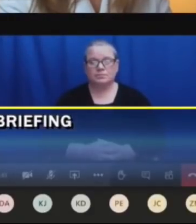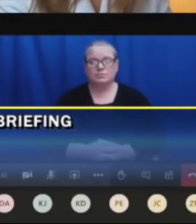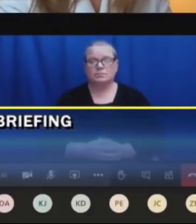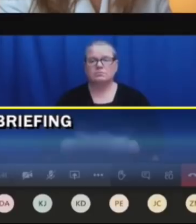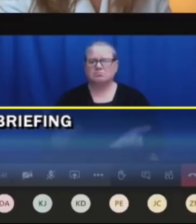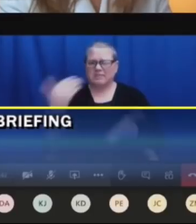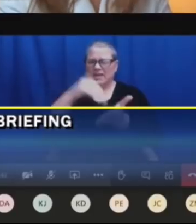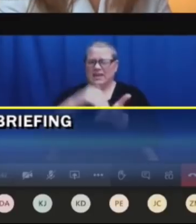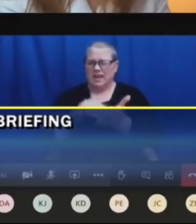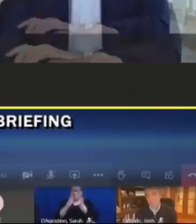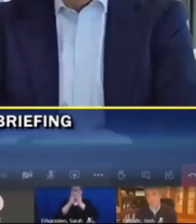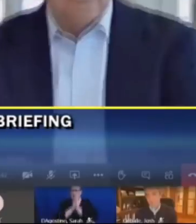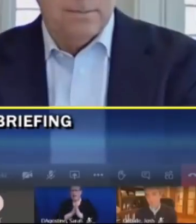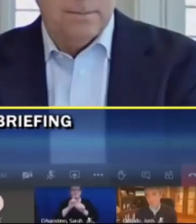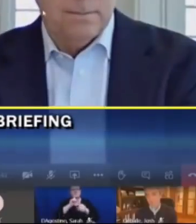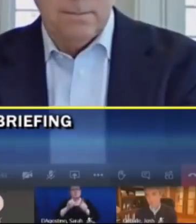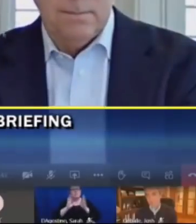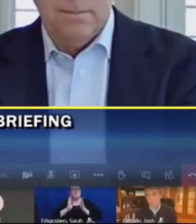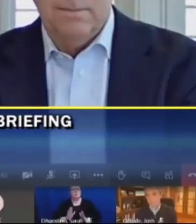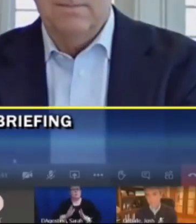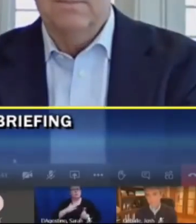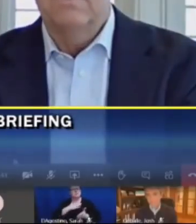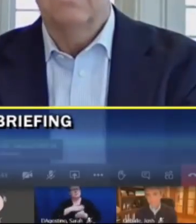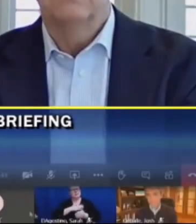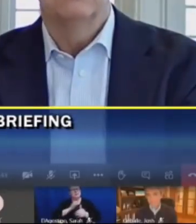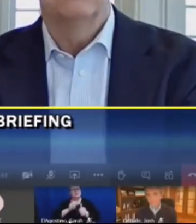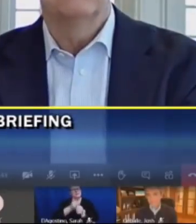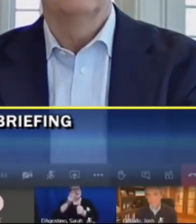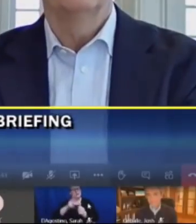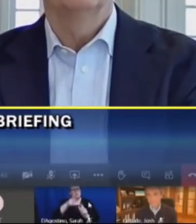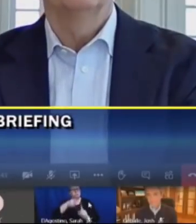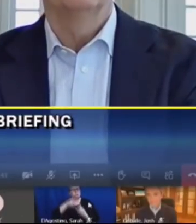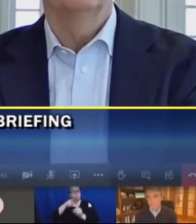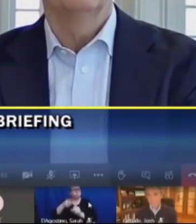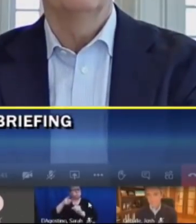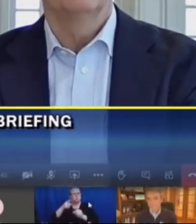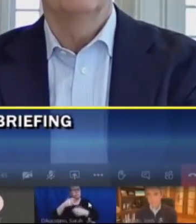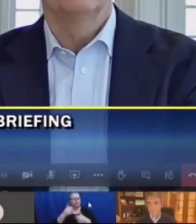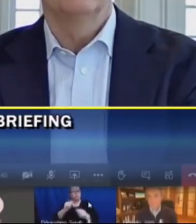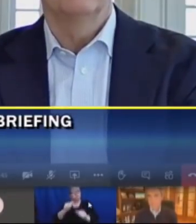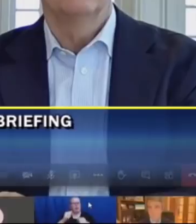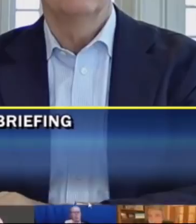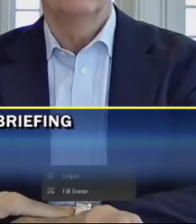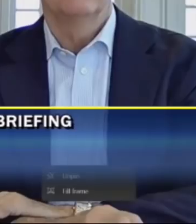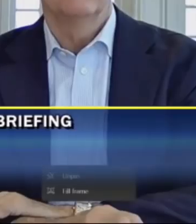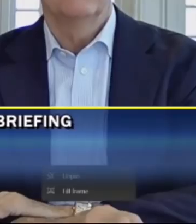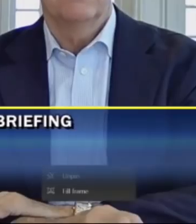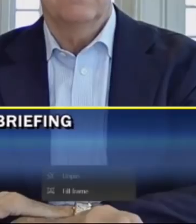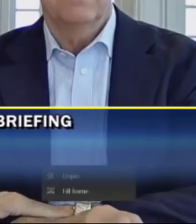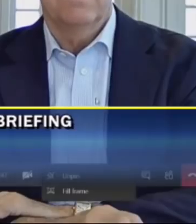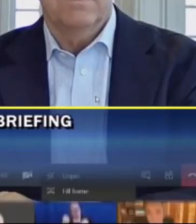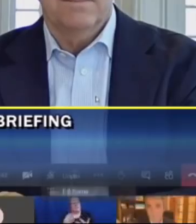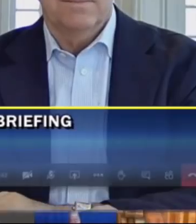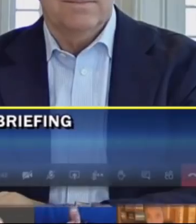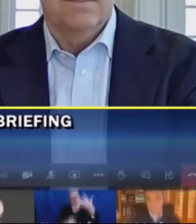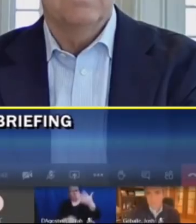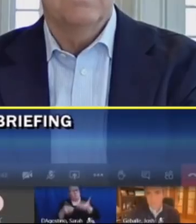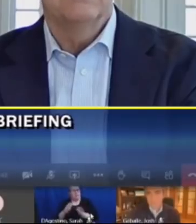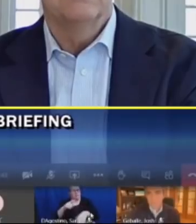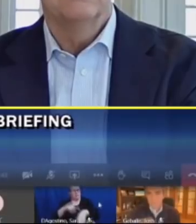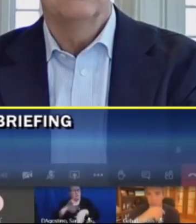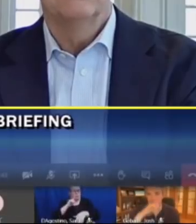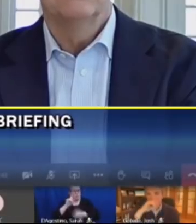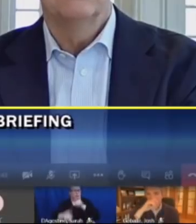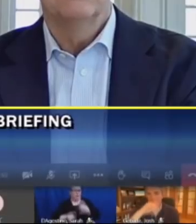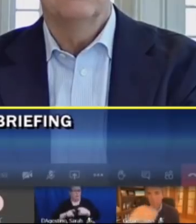with their follow-ups to make sure we get through as many questions as we can. We'll start with NBC Connecticut. Good afternoon, Governor. Any